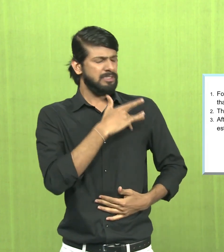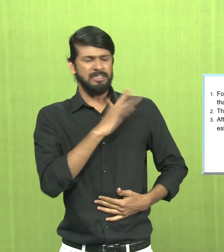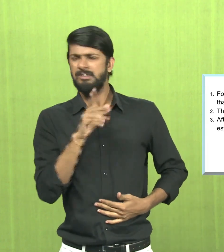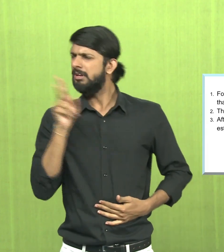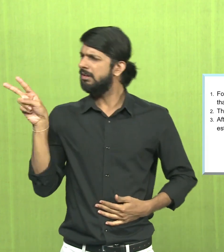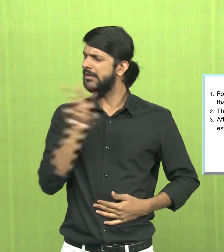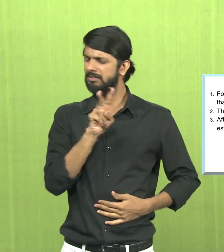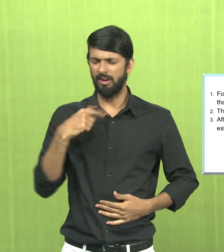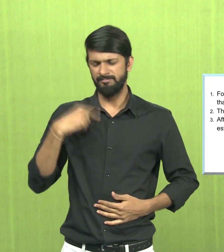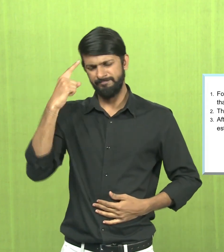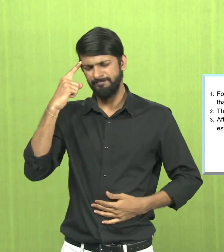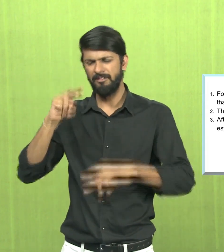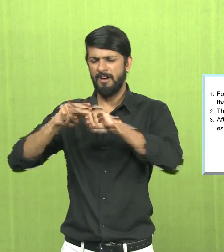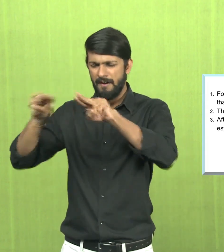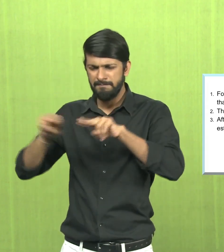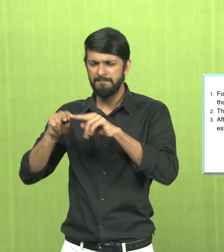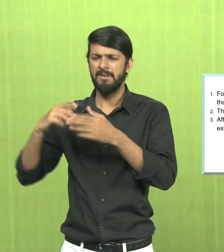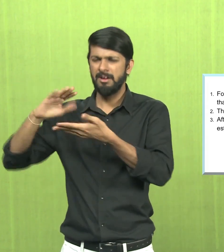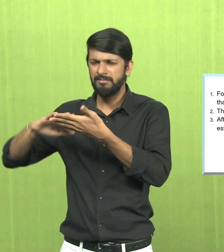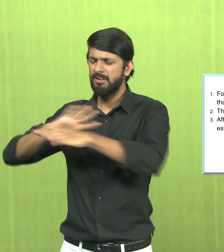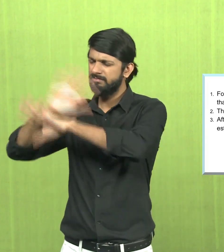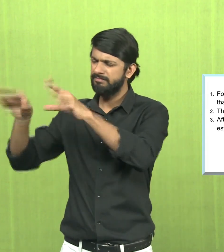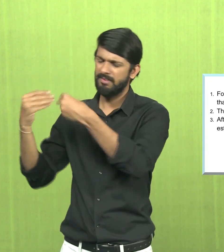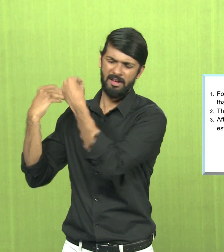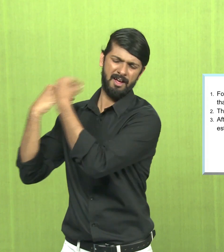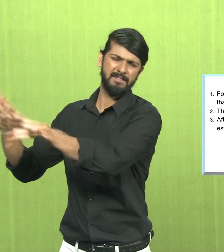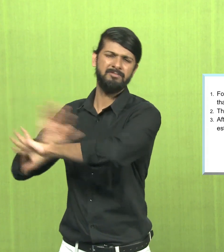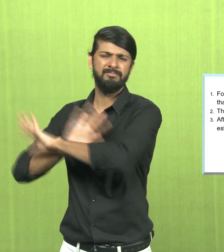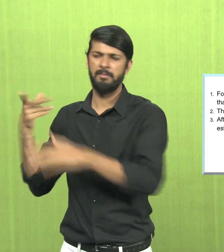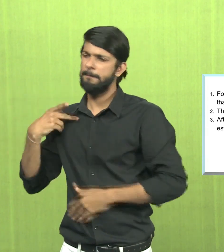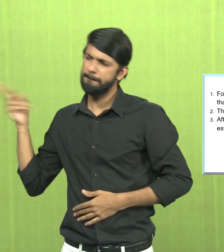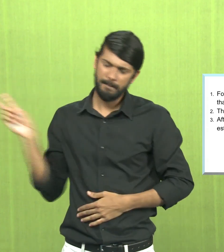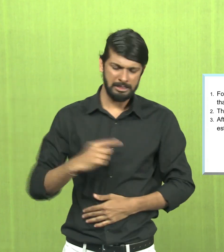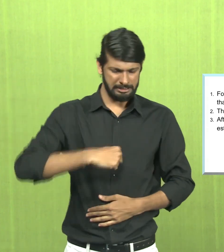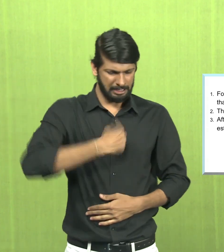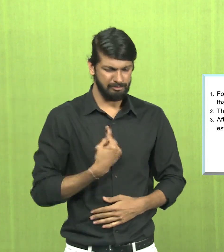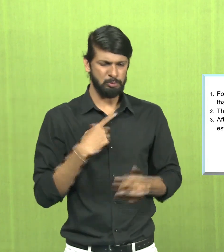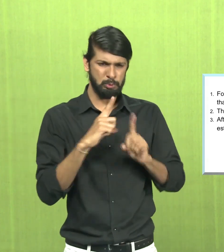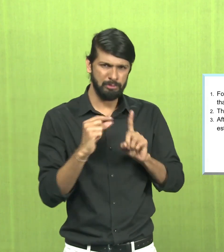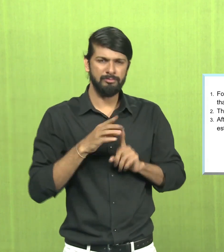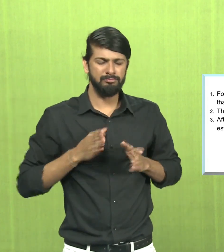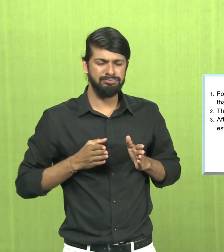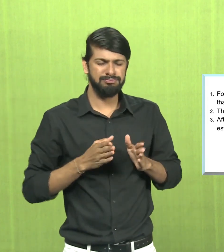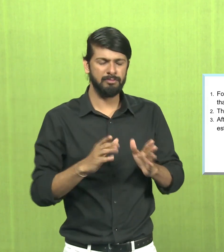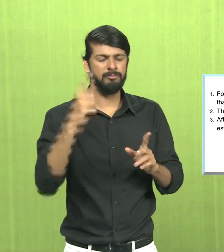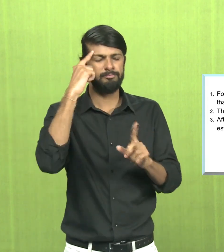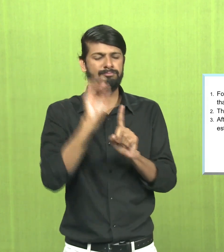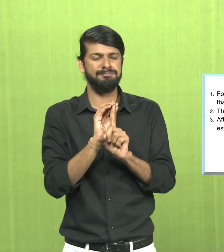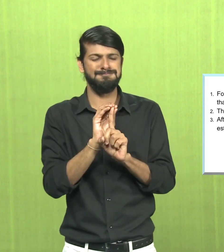the suffering and the reality, leaves a life of comfort, leaves